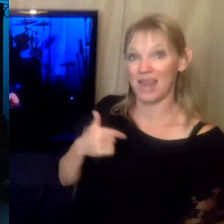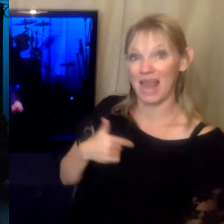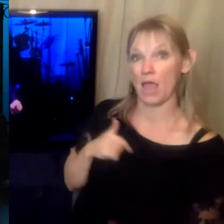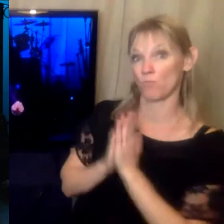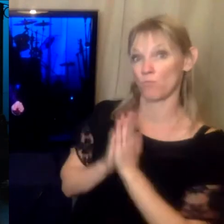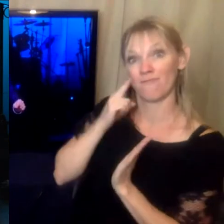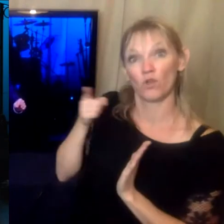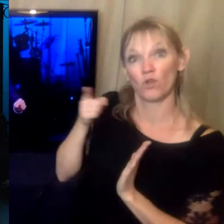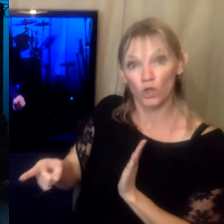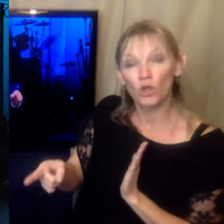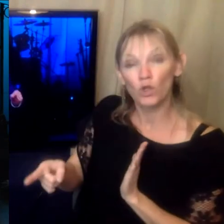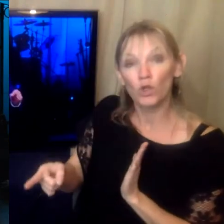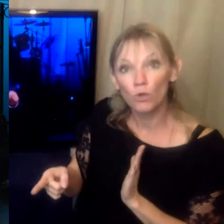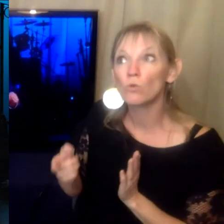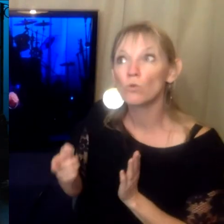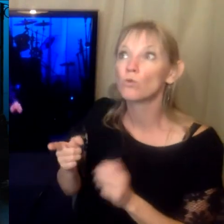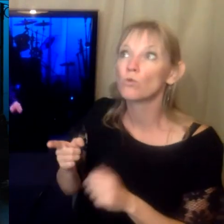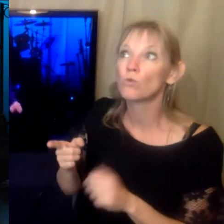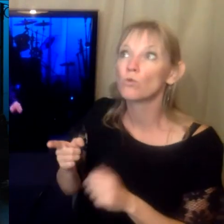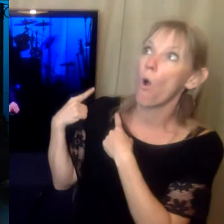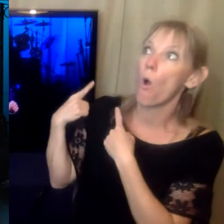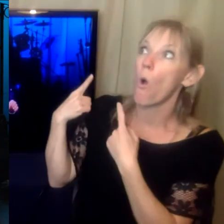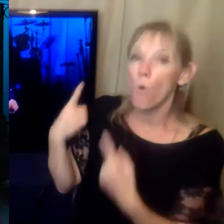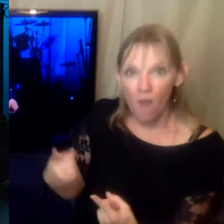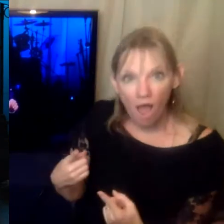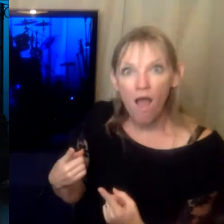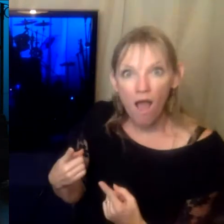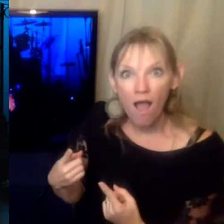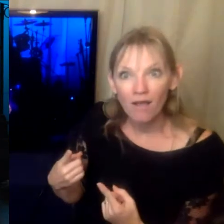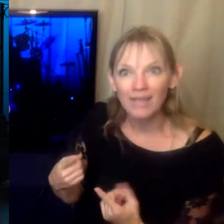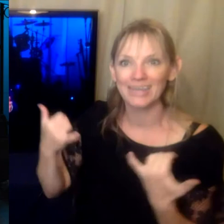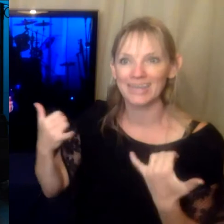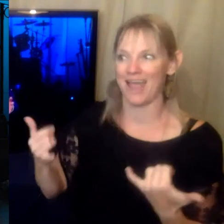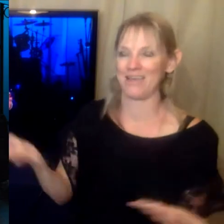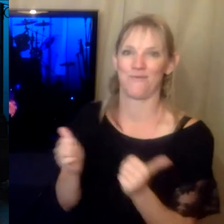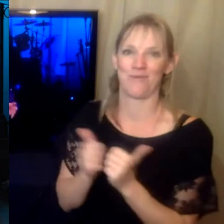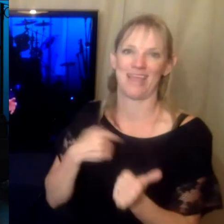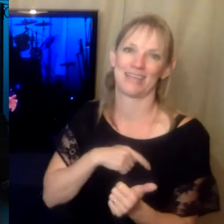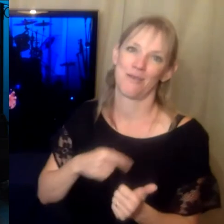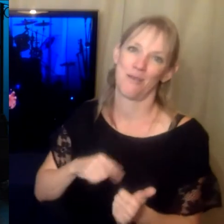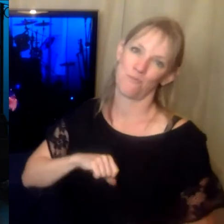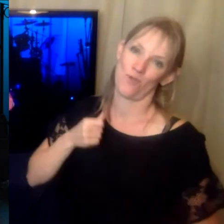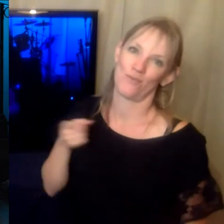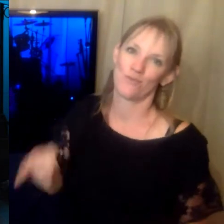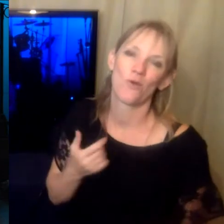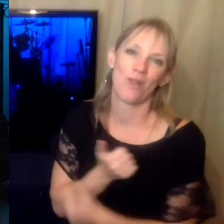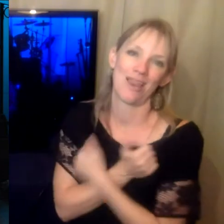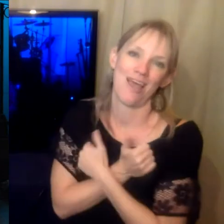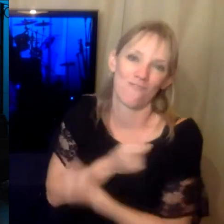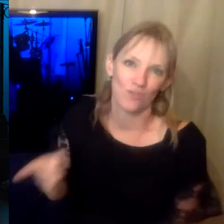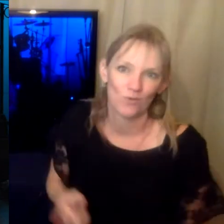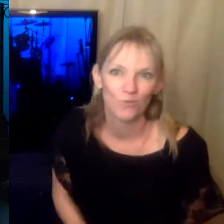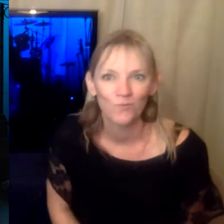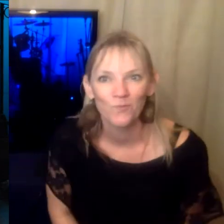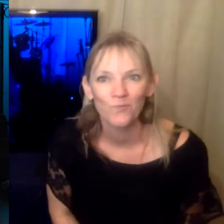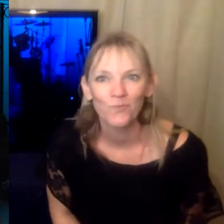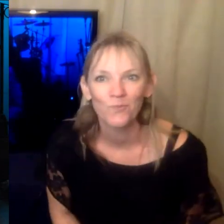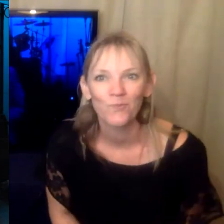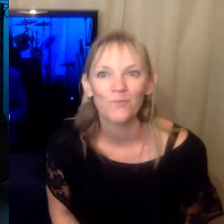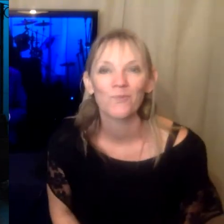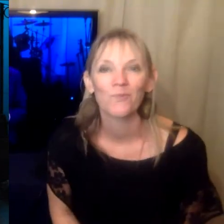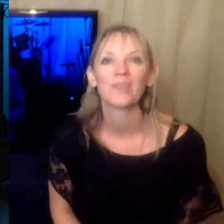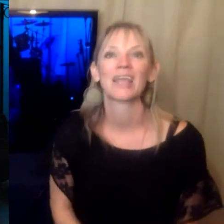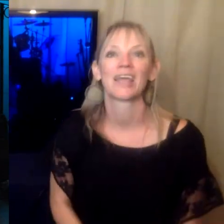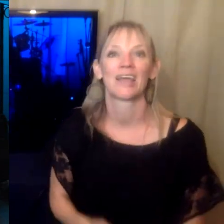for you for so long. And now you're with us, and we're so proud of you, and we love you. And so he reached